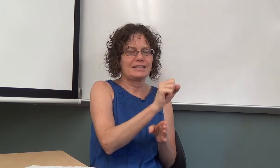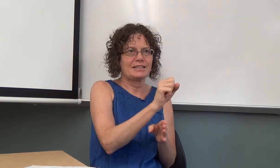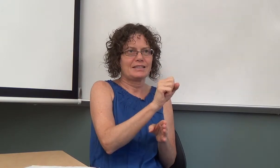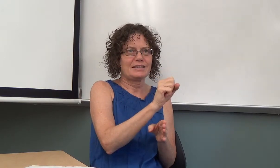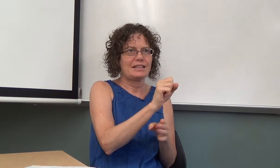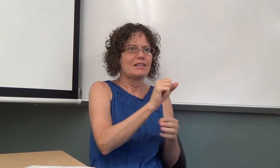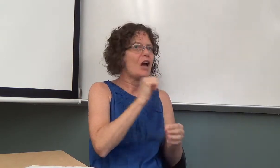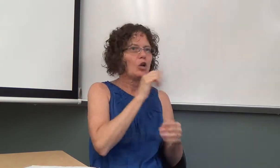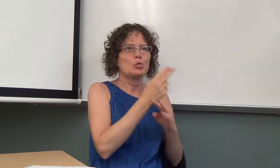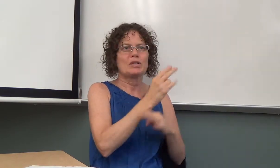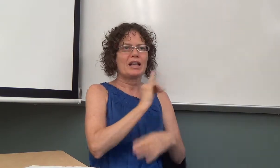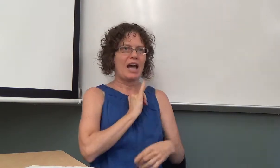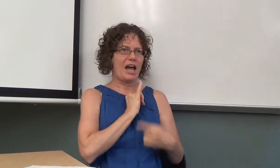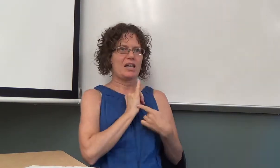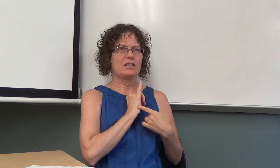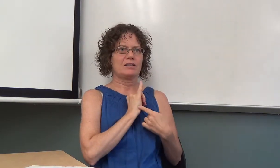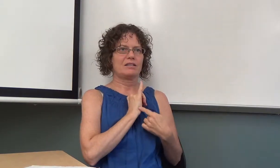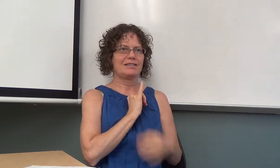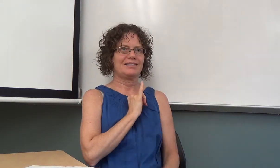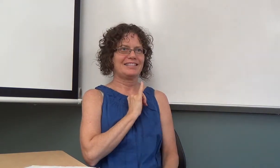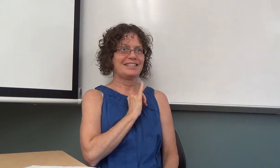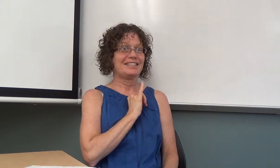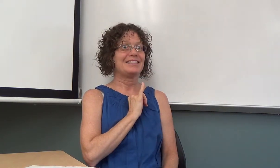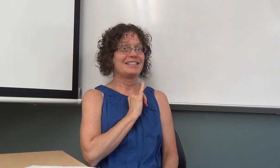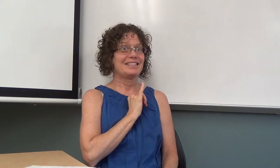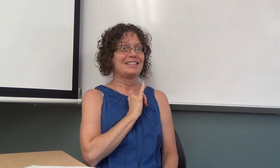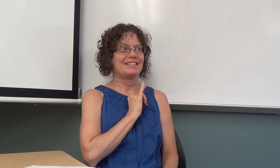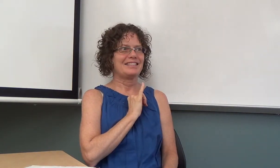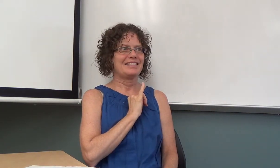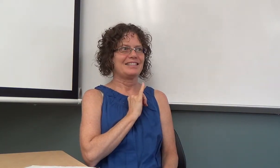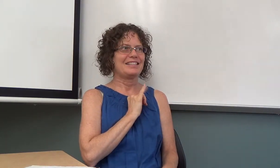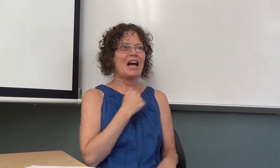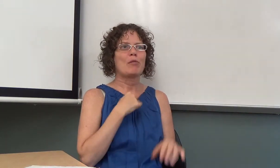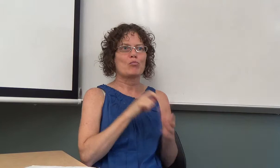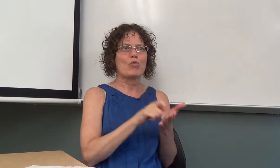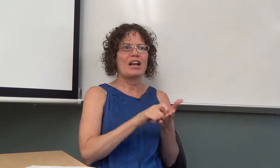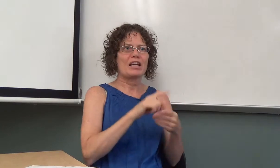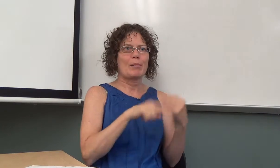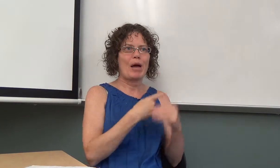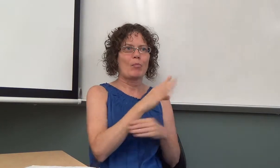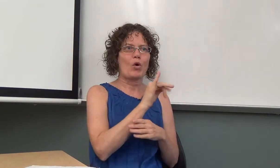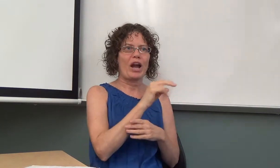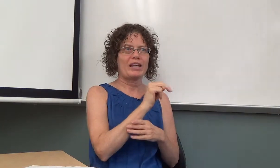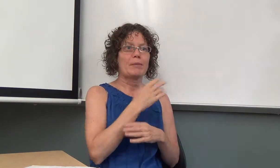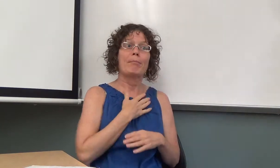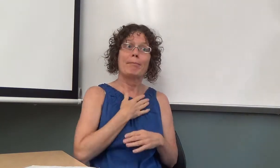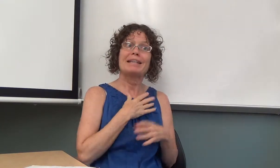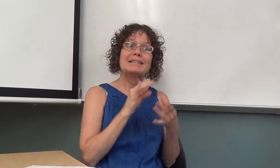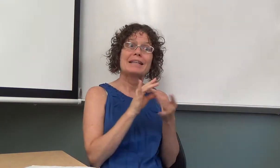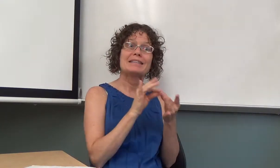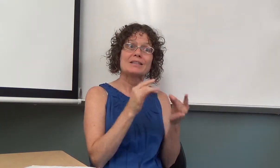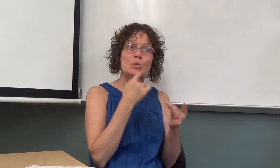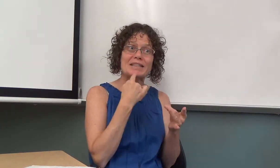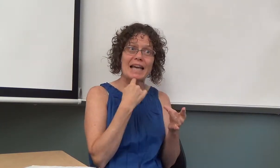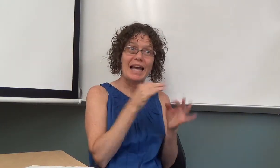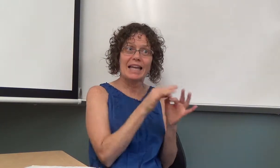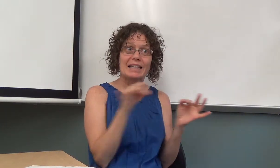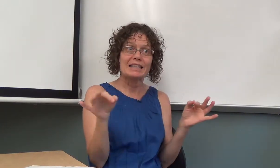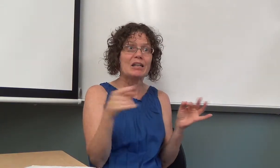I? This is the challenge. So I'm writing about Brian, so what's my sentence going to say? Brian did